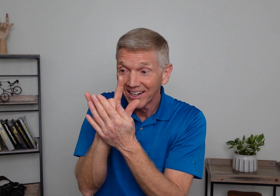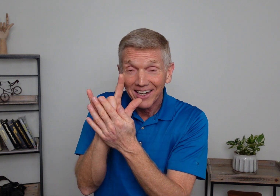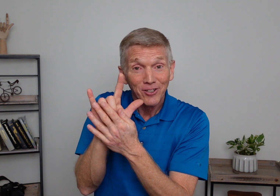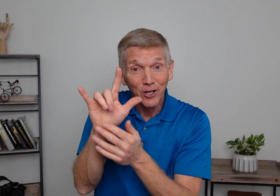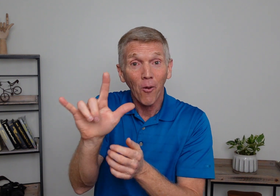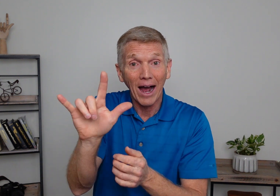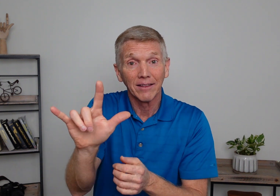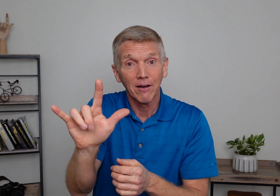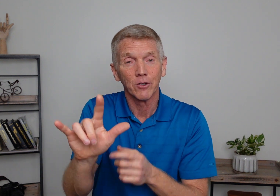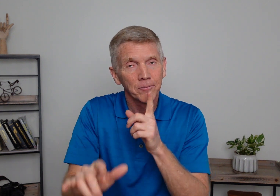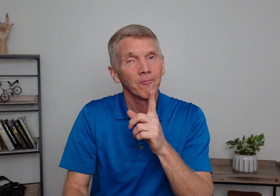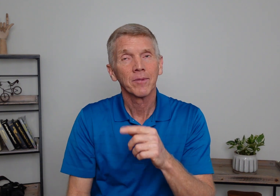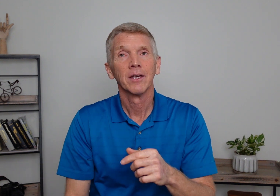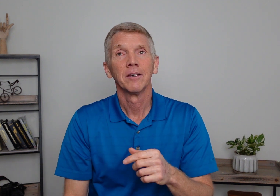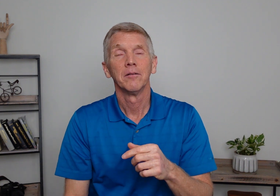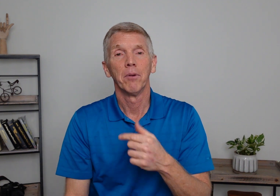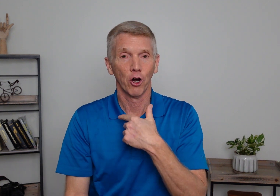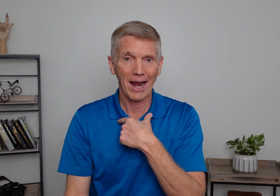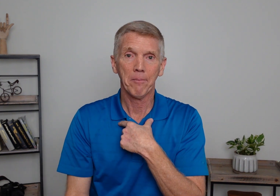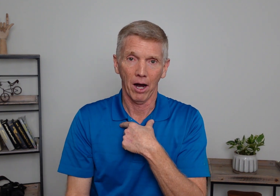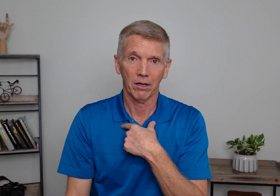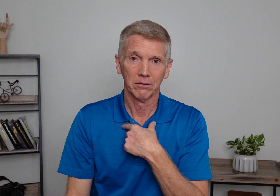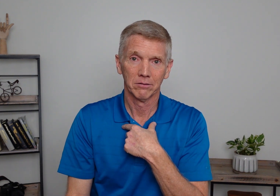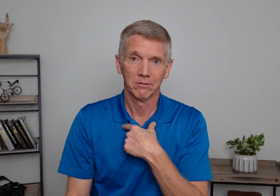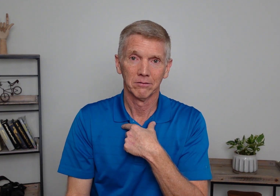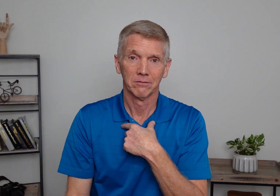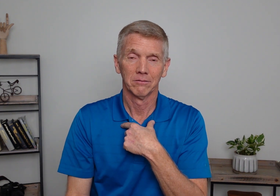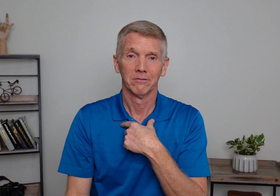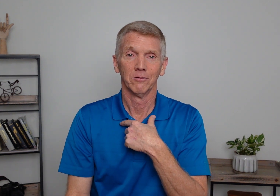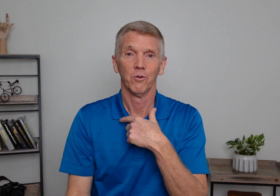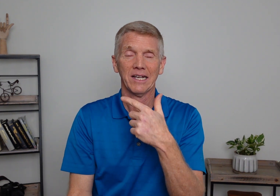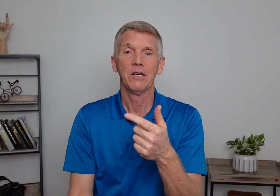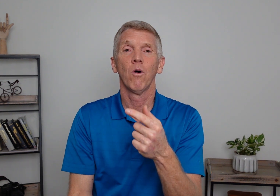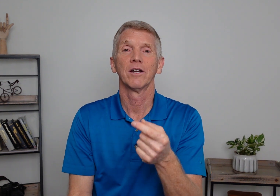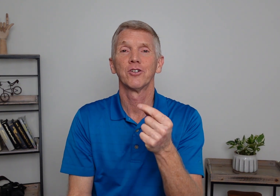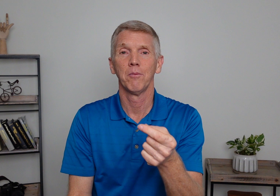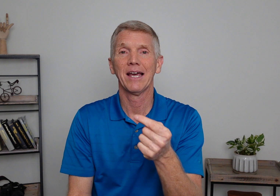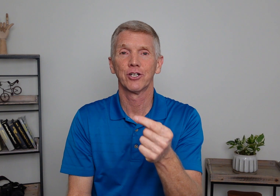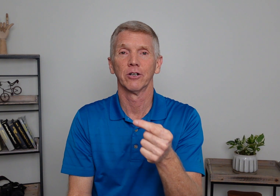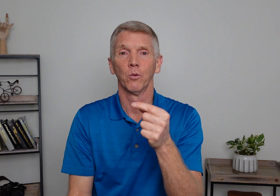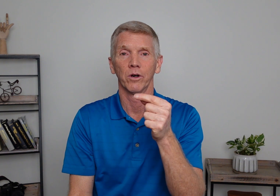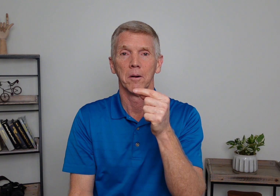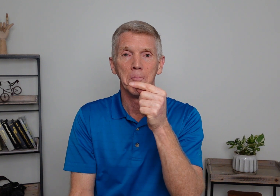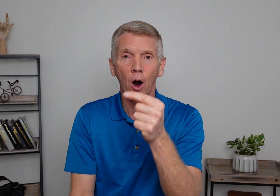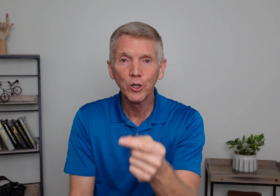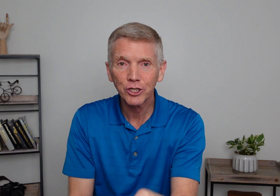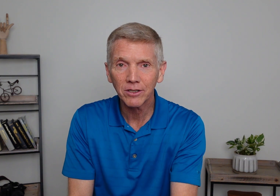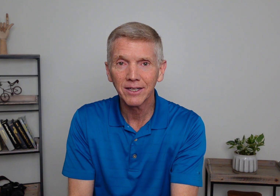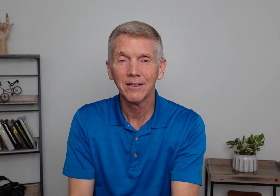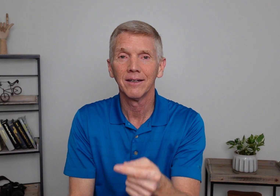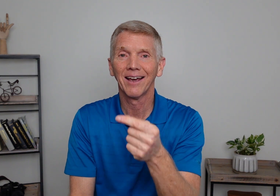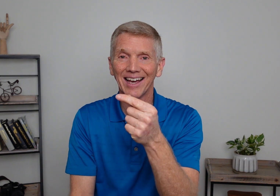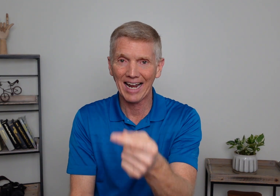to go, I love you. But Grandpa, when he wants to make sure we're emotionally